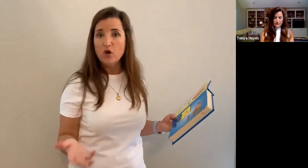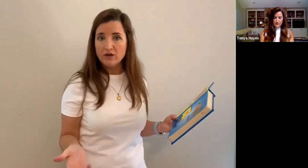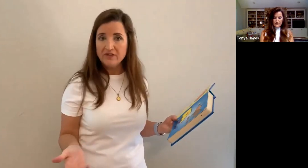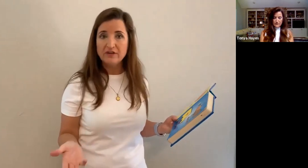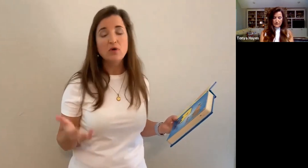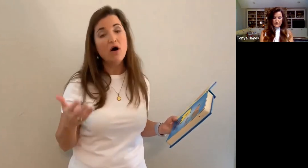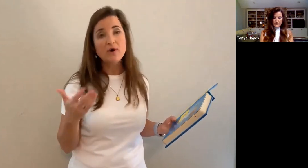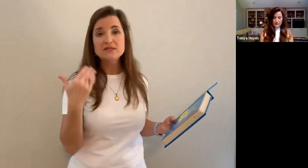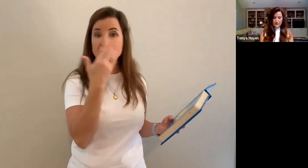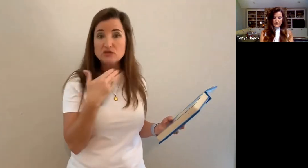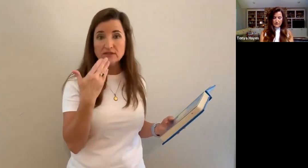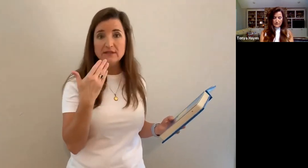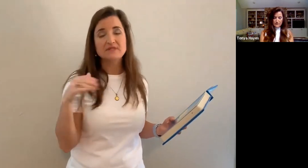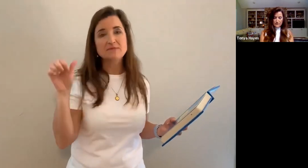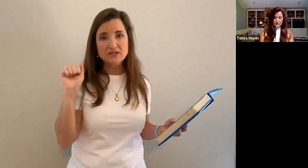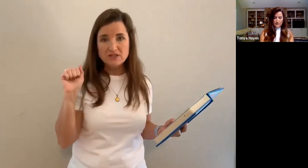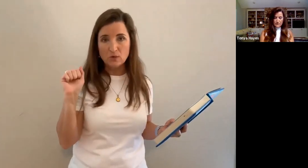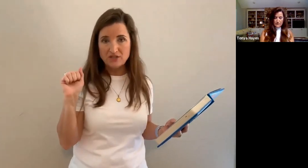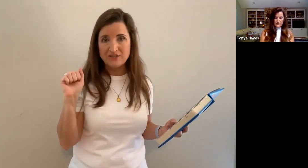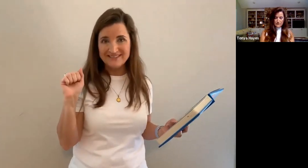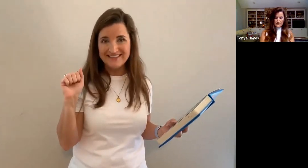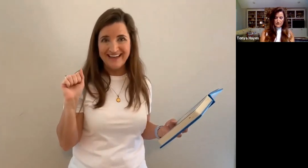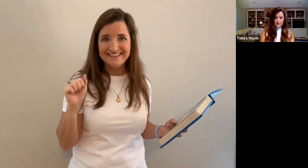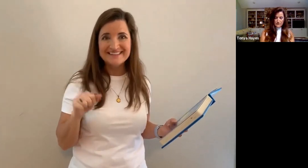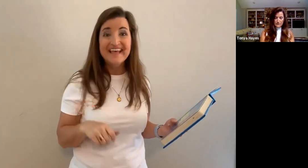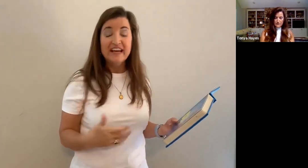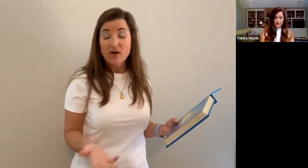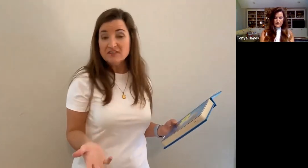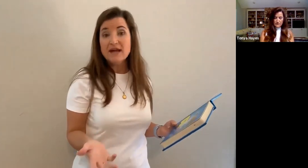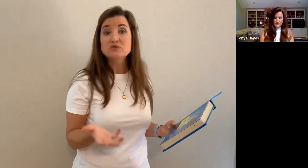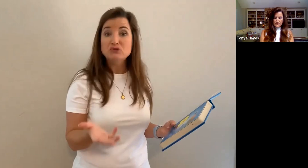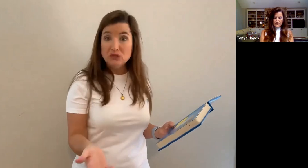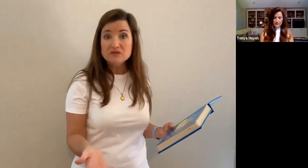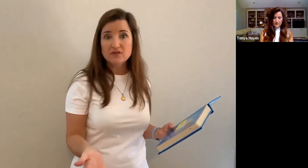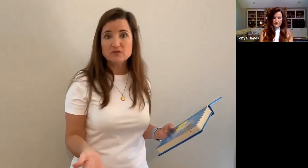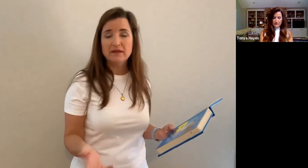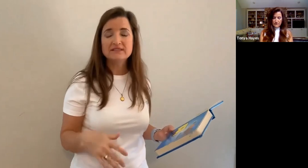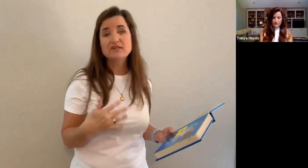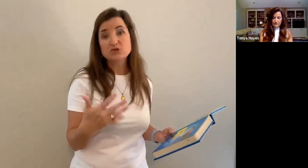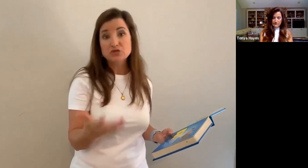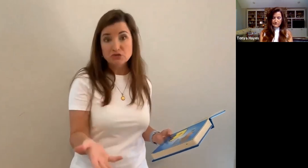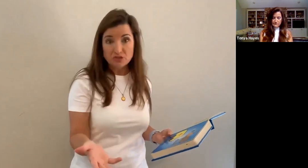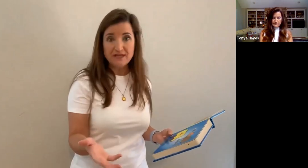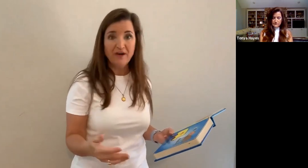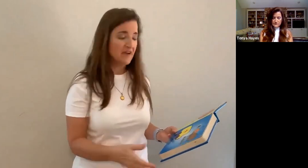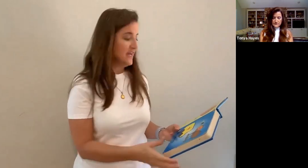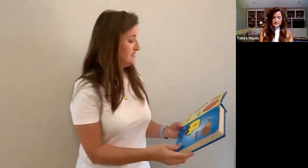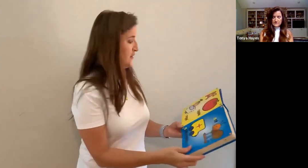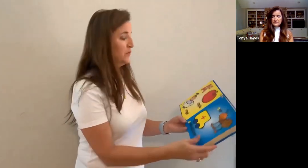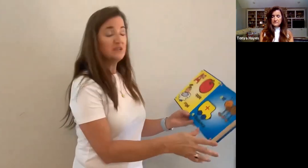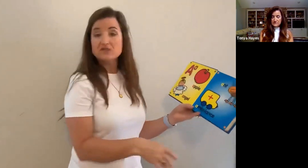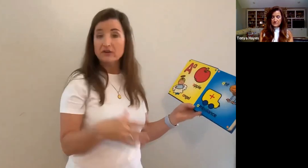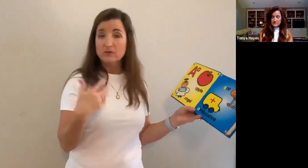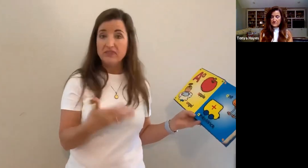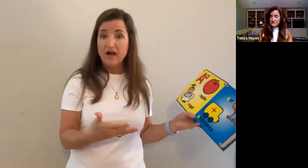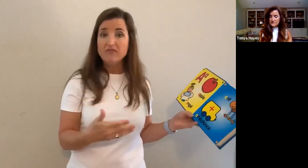deaf or hard of hearing will always read your lips as much as they're watching the signs. And oftentimes you use fingerspelling to introduce yourself. So